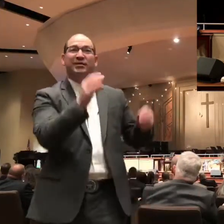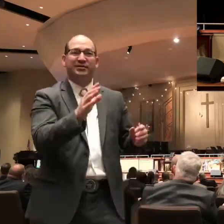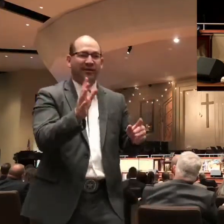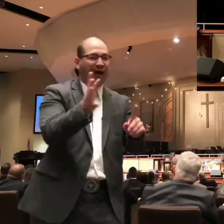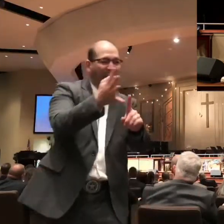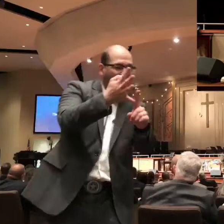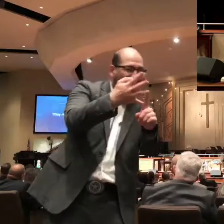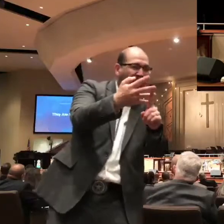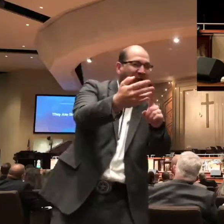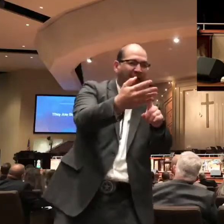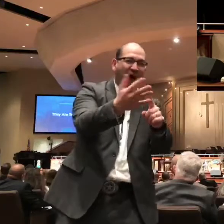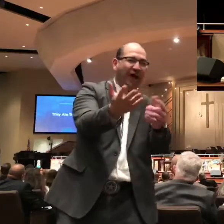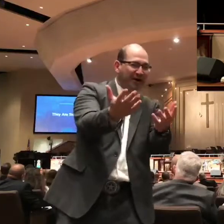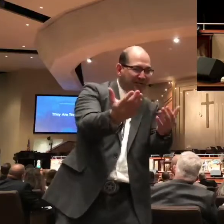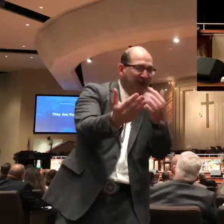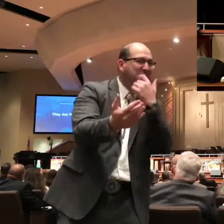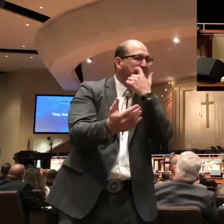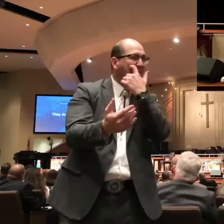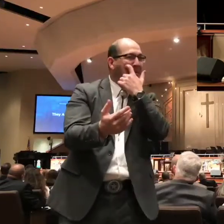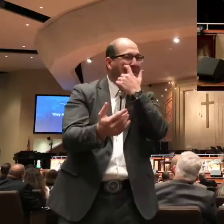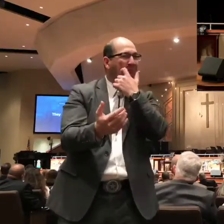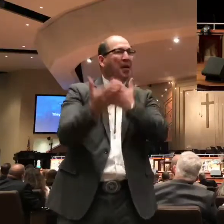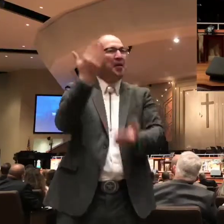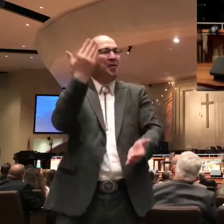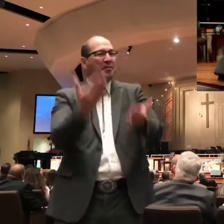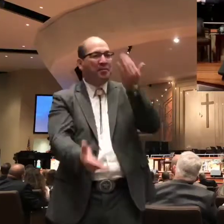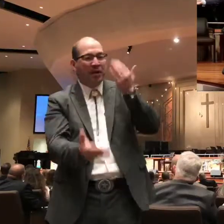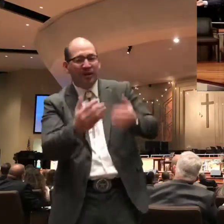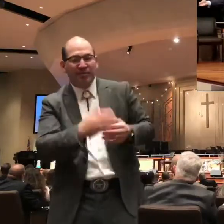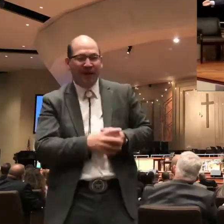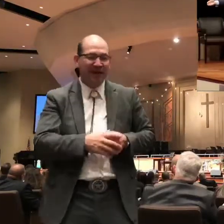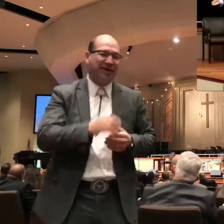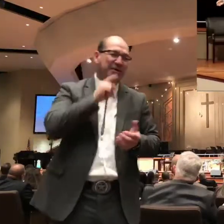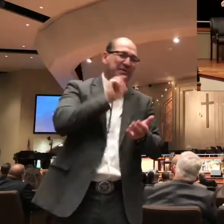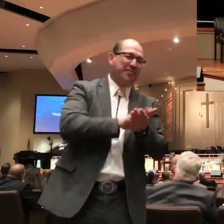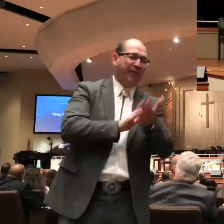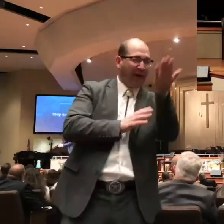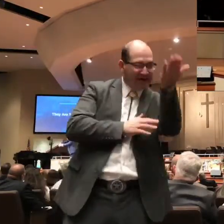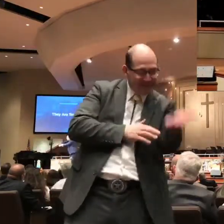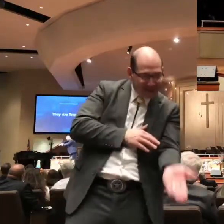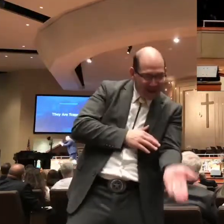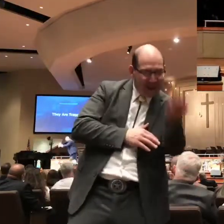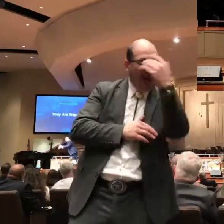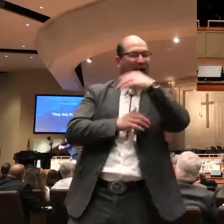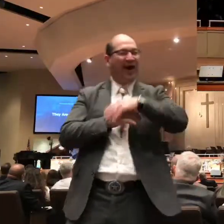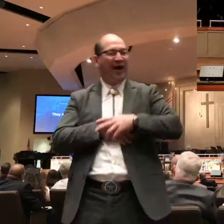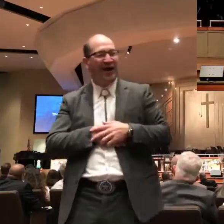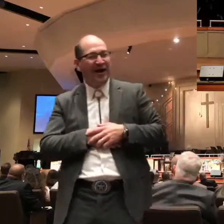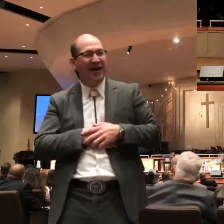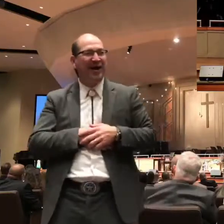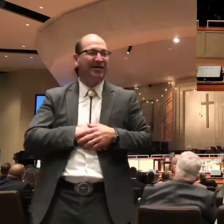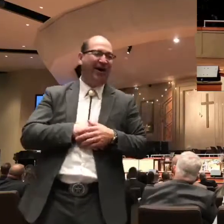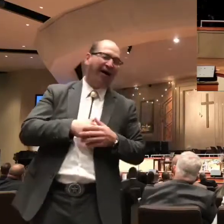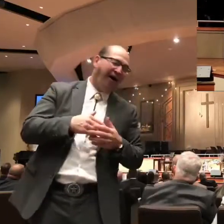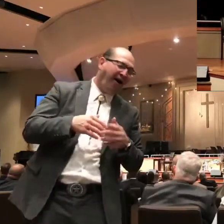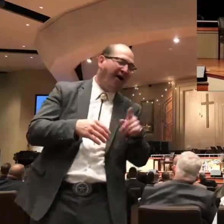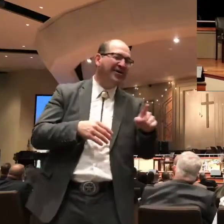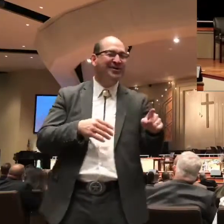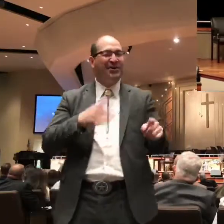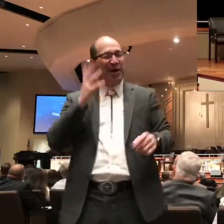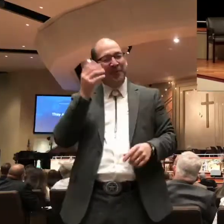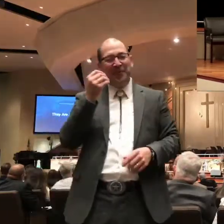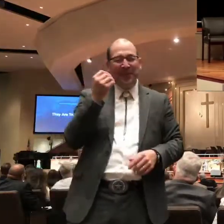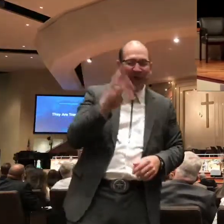these women into their trap. I don't know if they were giving flattery type of a flattery to these women. I don't know if they